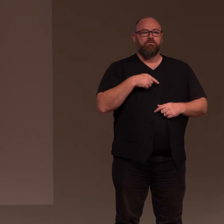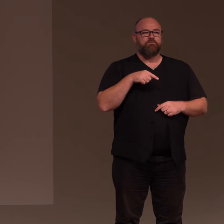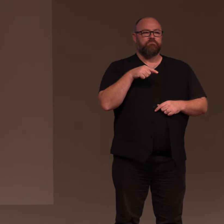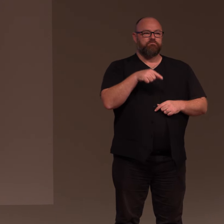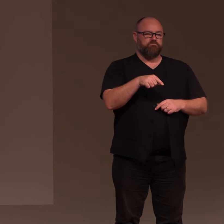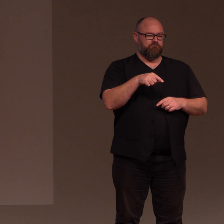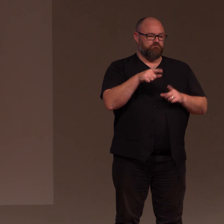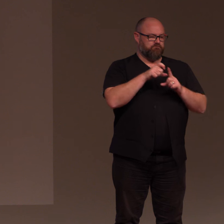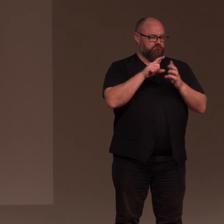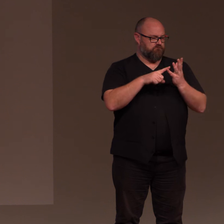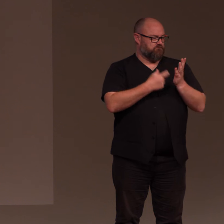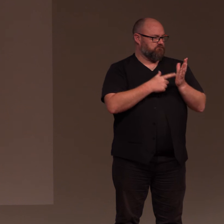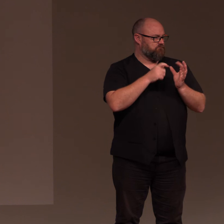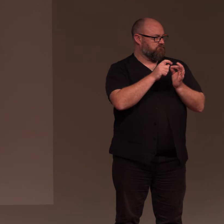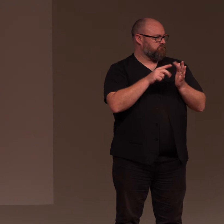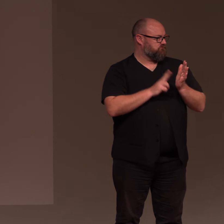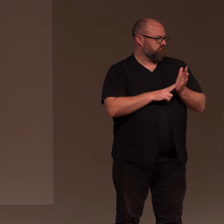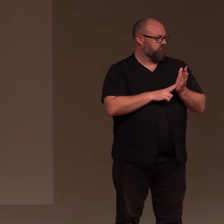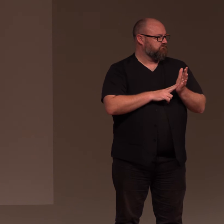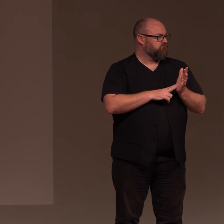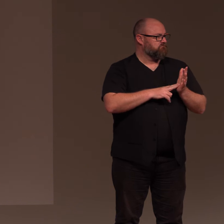Council Incorporated area.